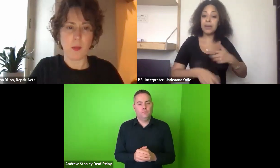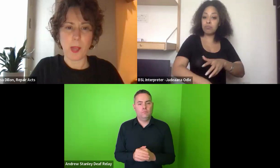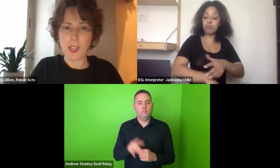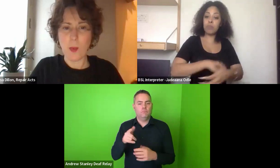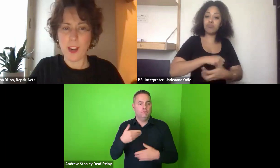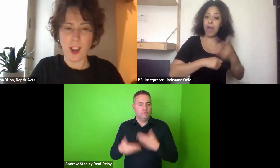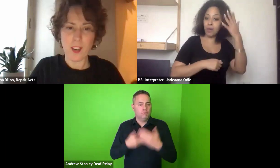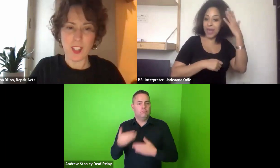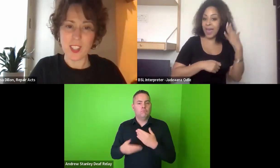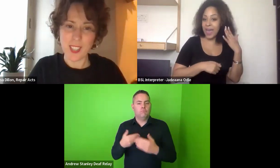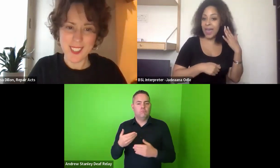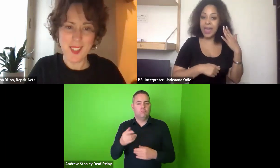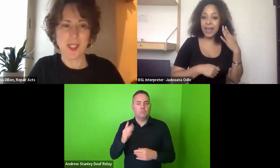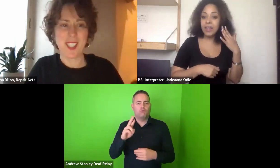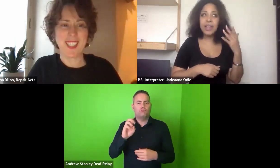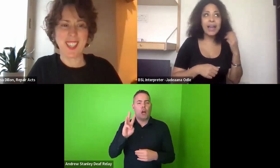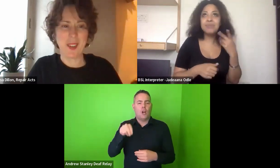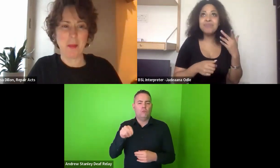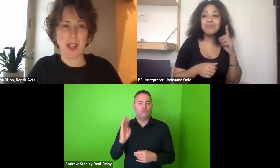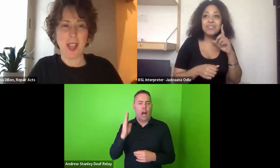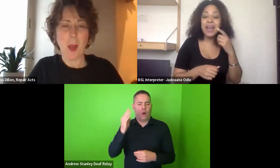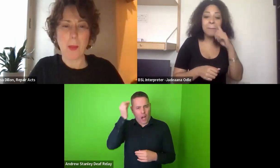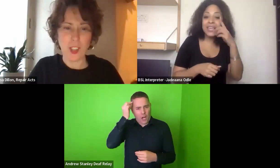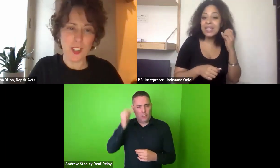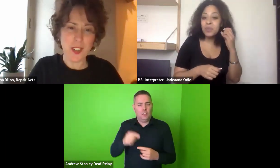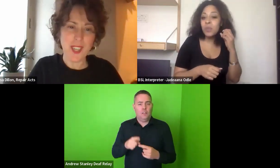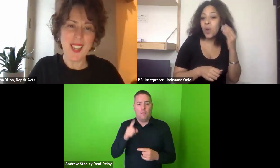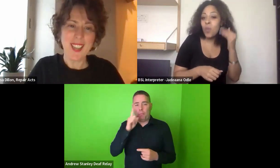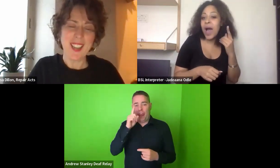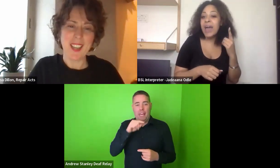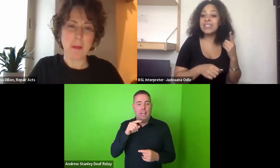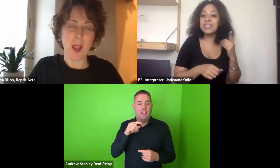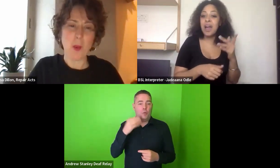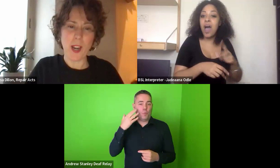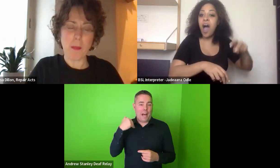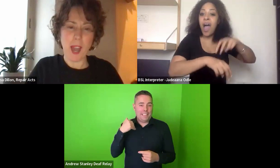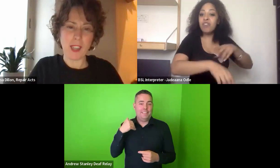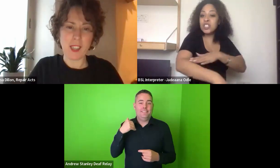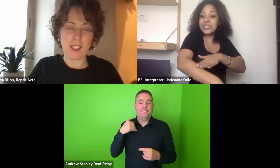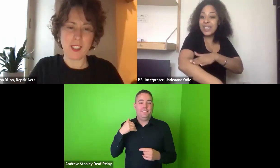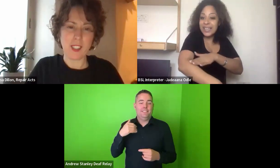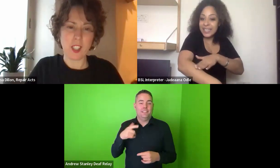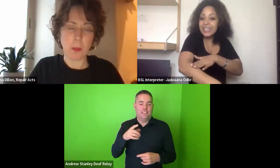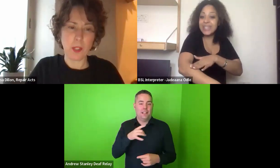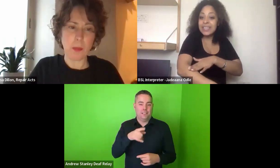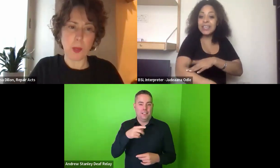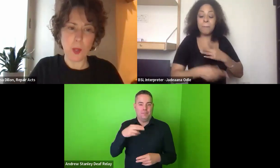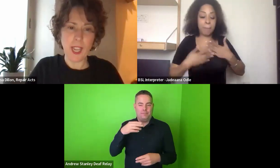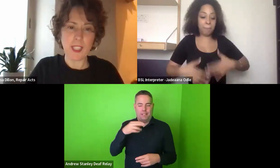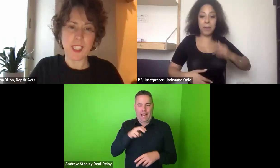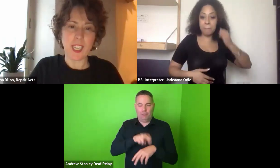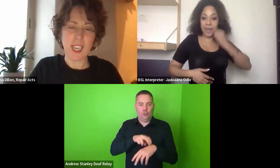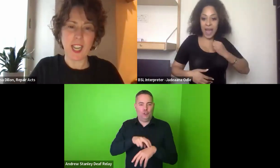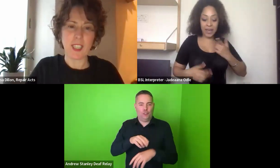I have pinky white Irish skin, which is my birth country. I'm wearing black jumper and